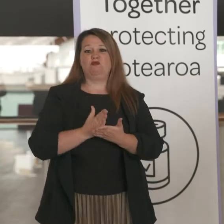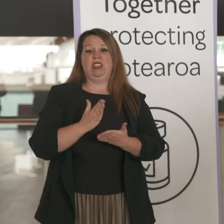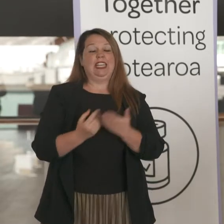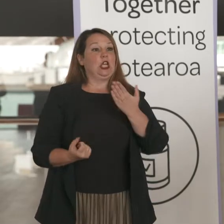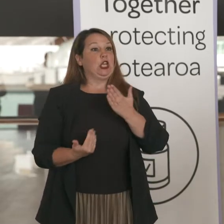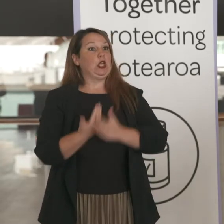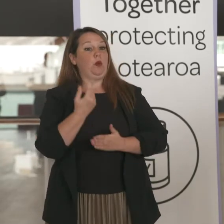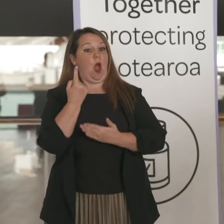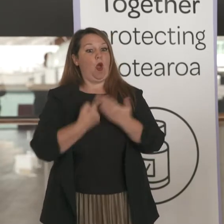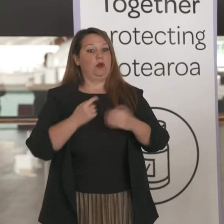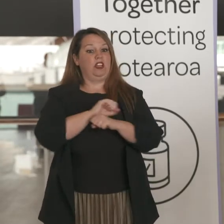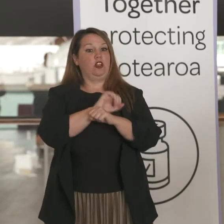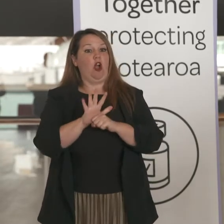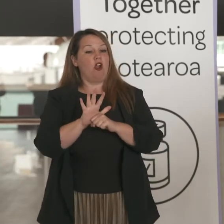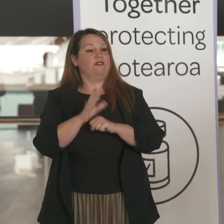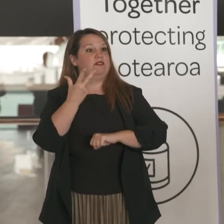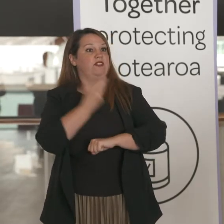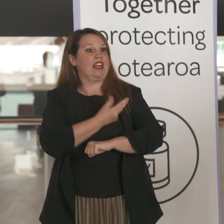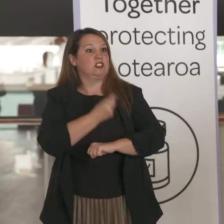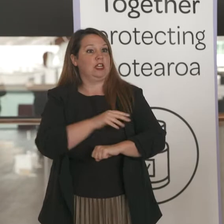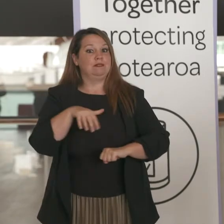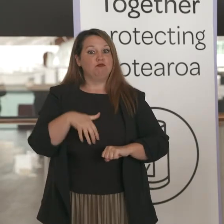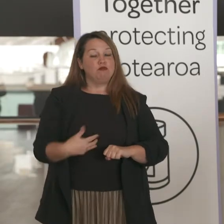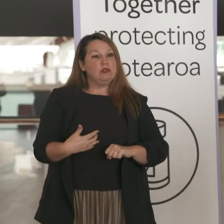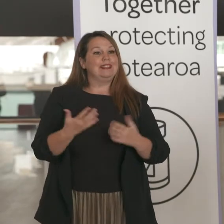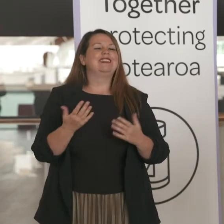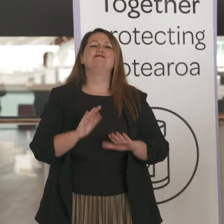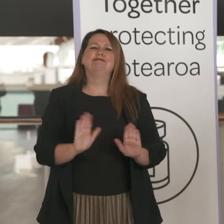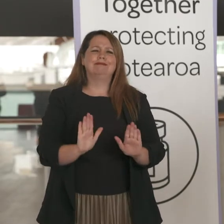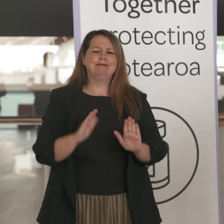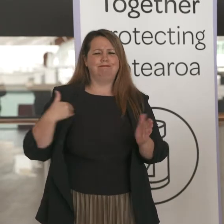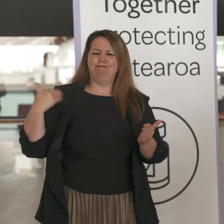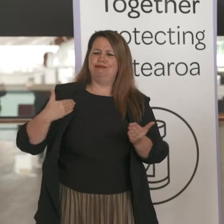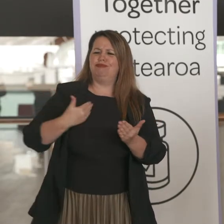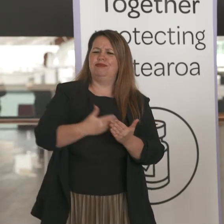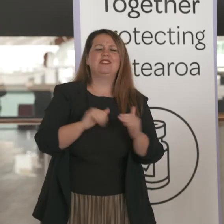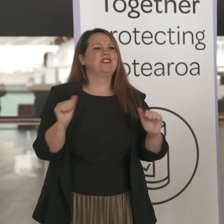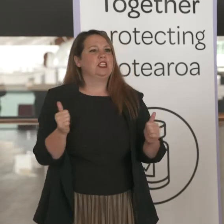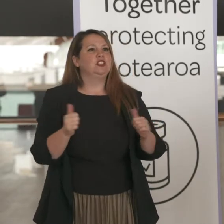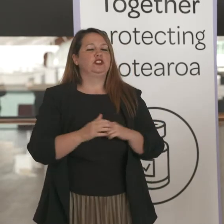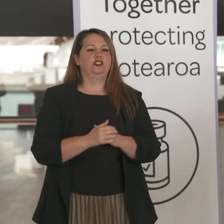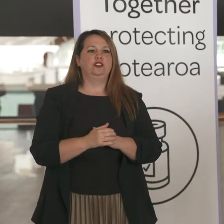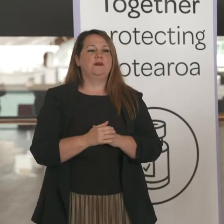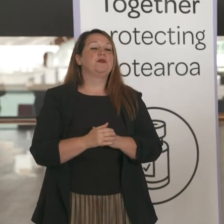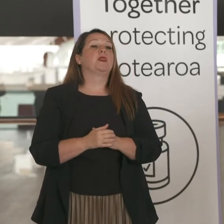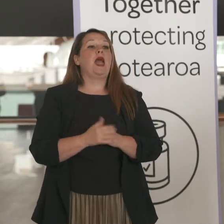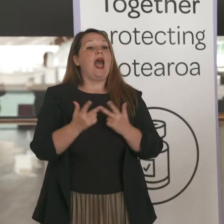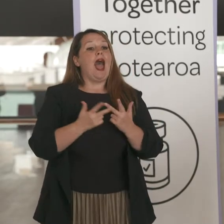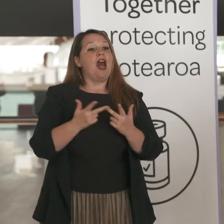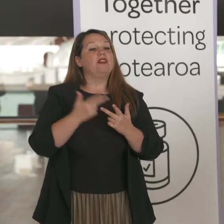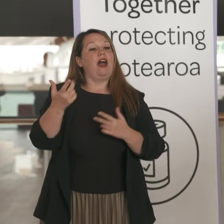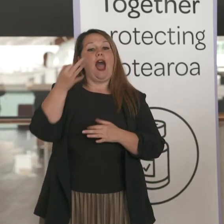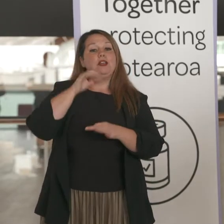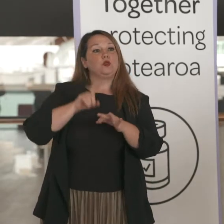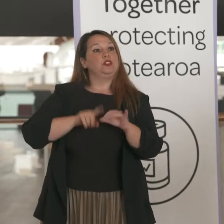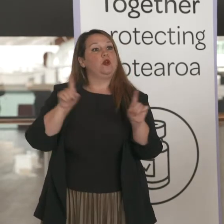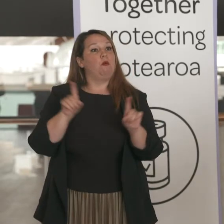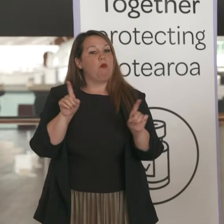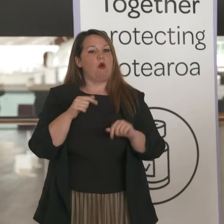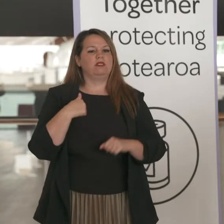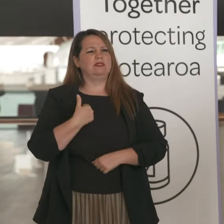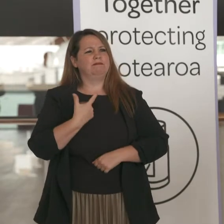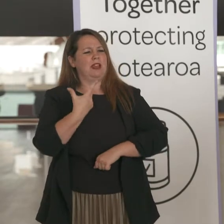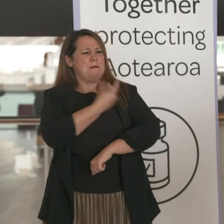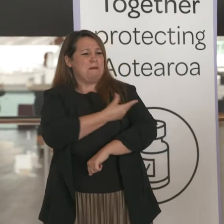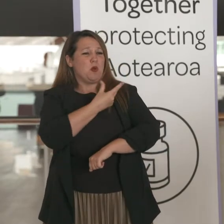finally, another question I hear a lot about is whether boosters will be endless. Will we have boosters forever? It